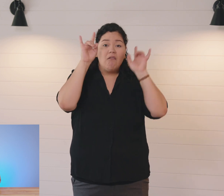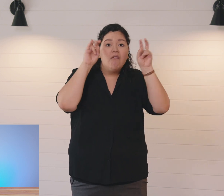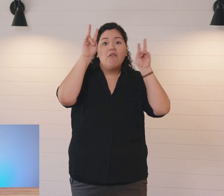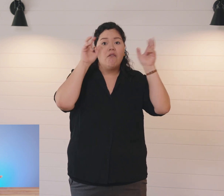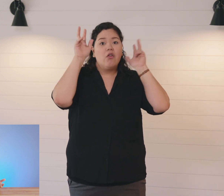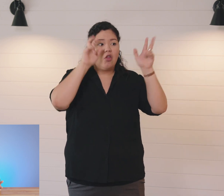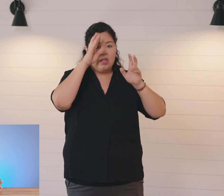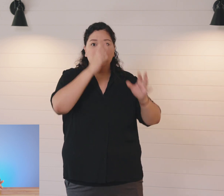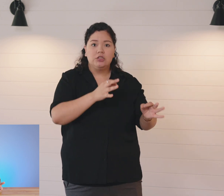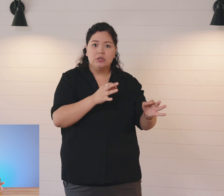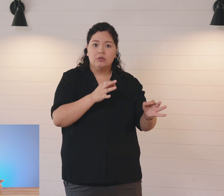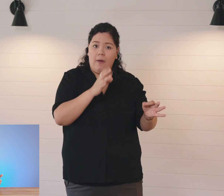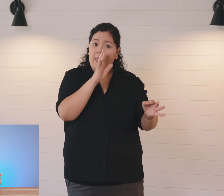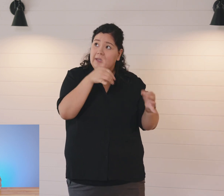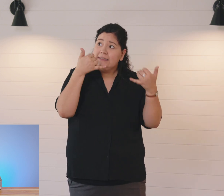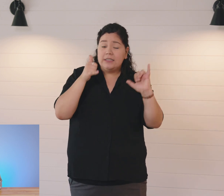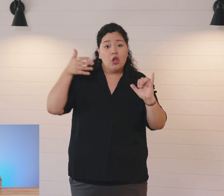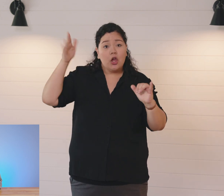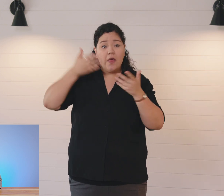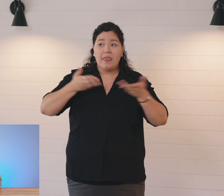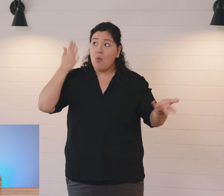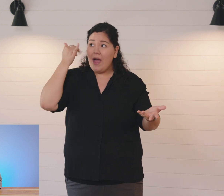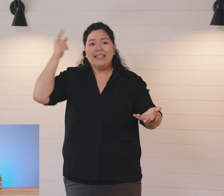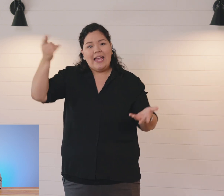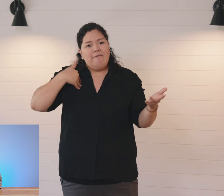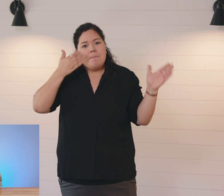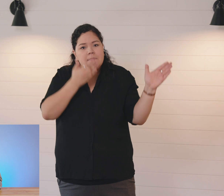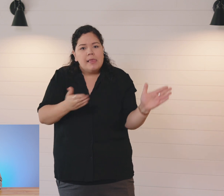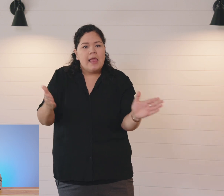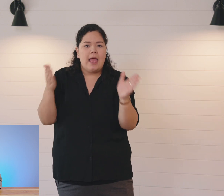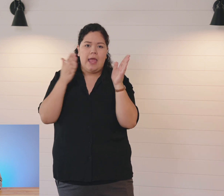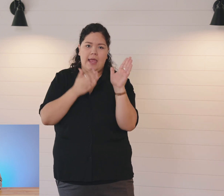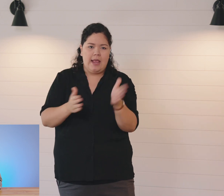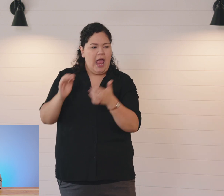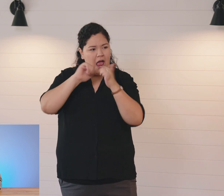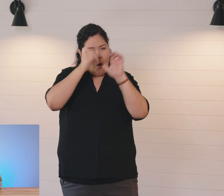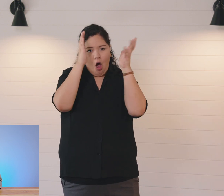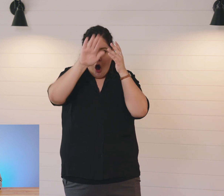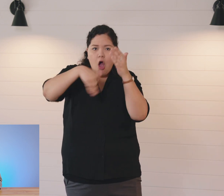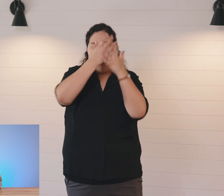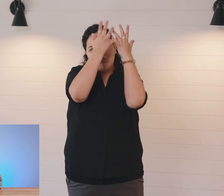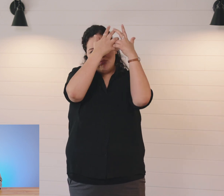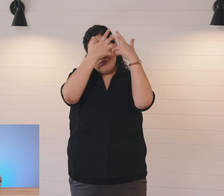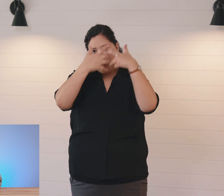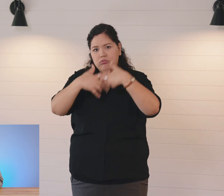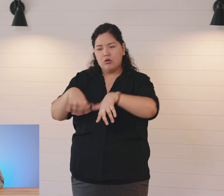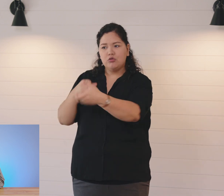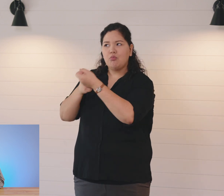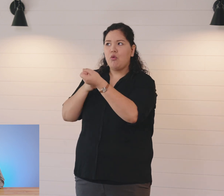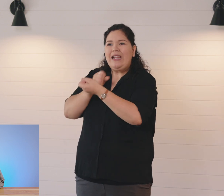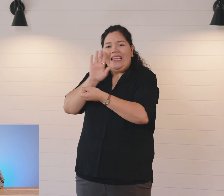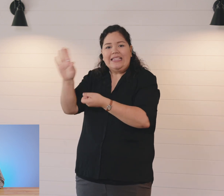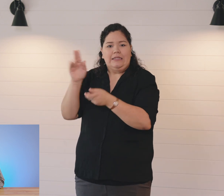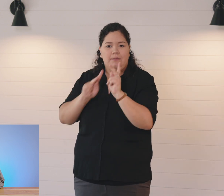are still allowed by God to bring about his perfect purposes in the lives of those he loves. Listen, this